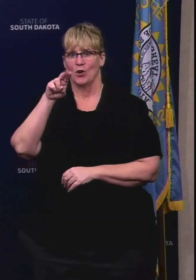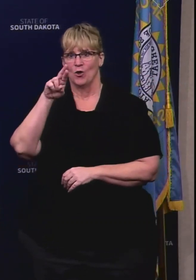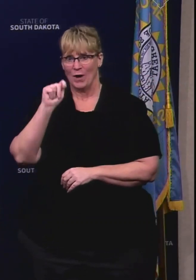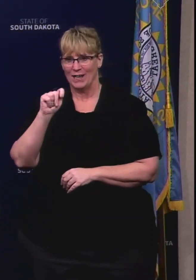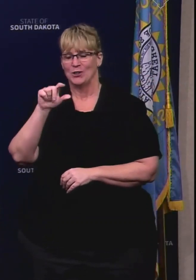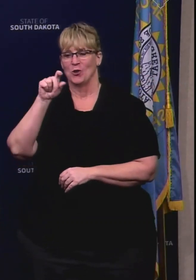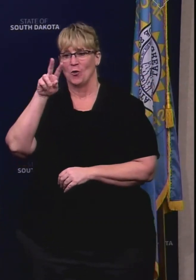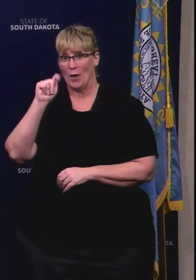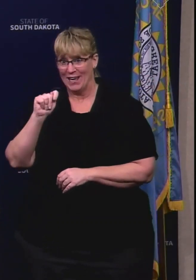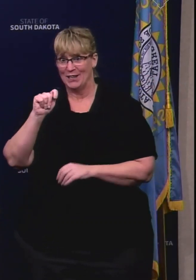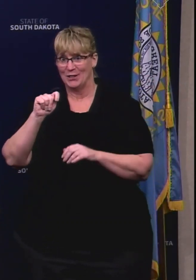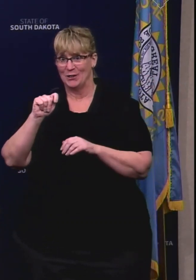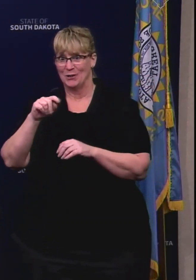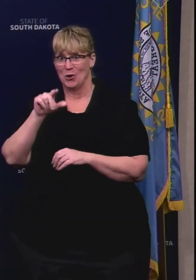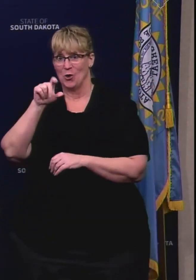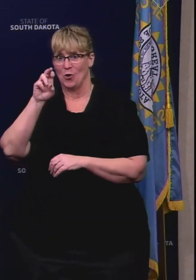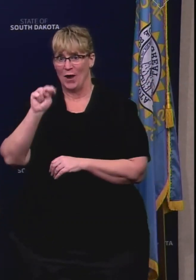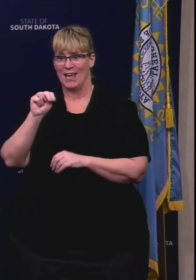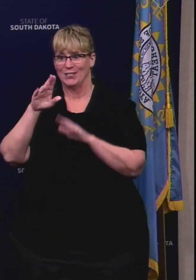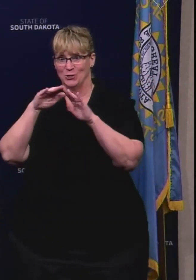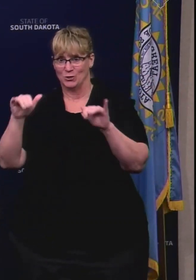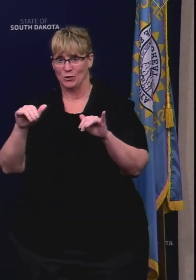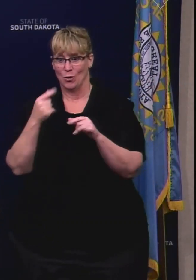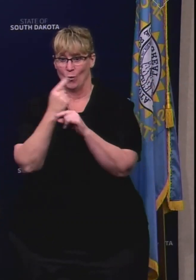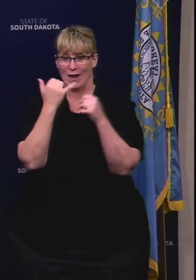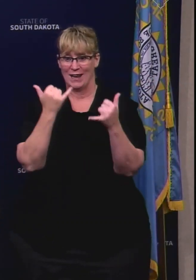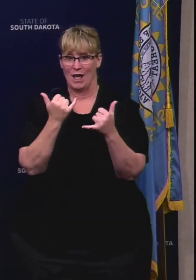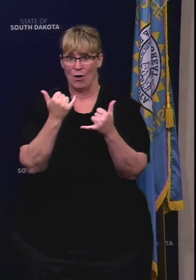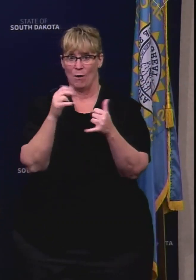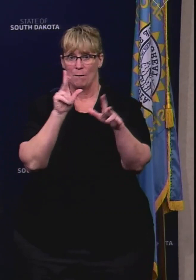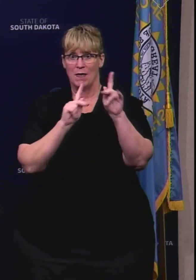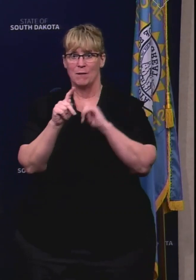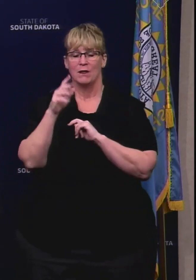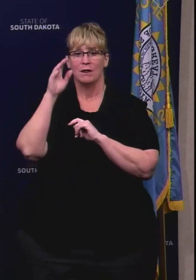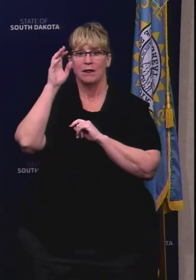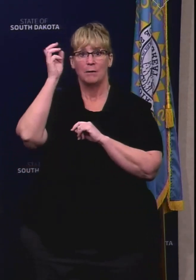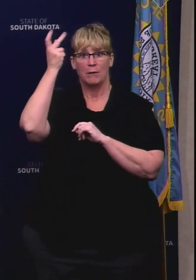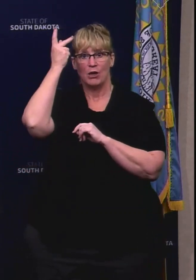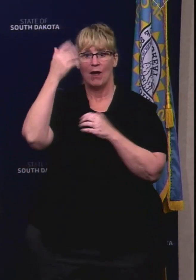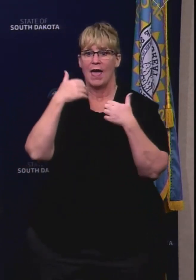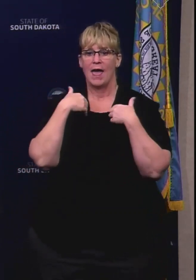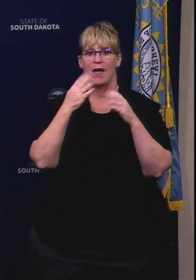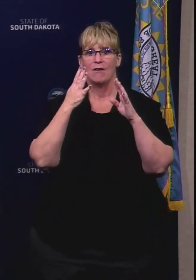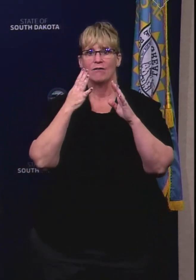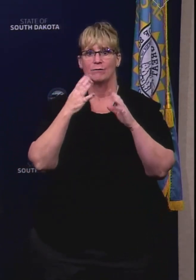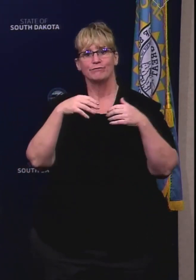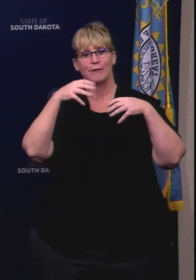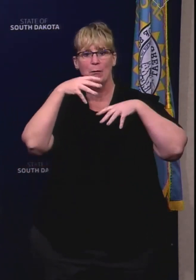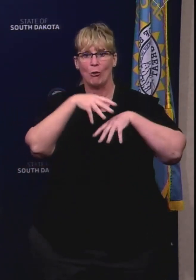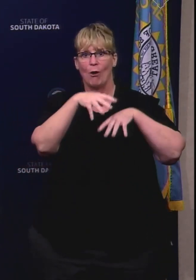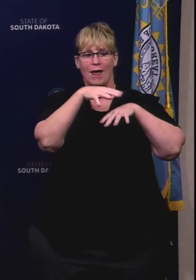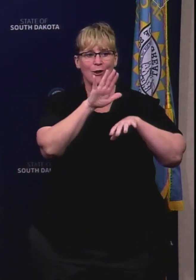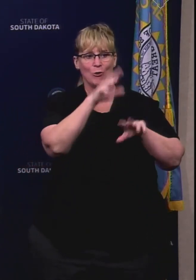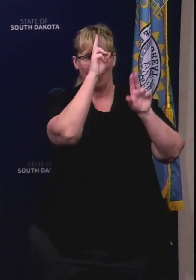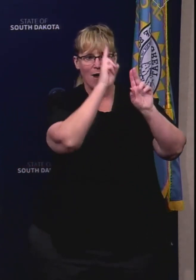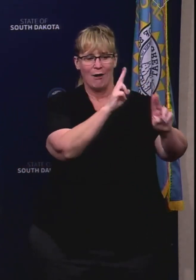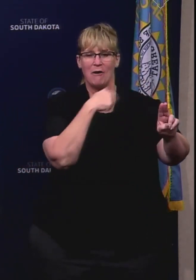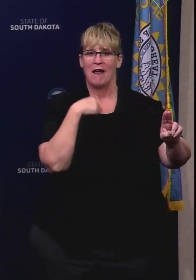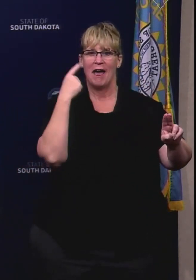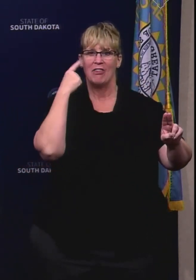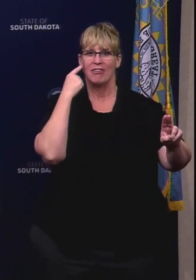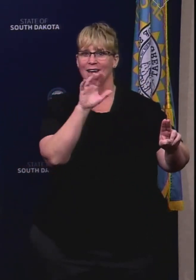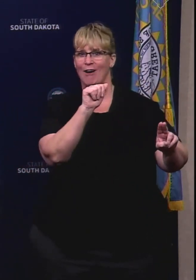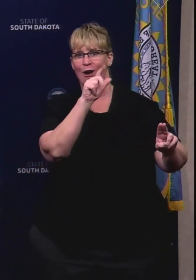great-great-grandchildren. And I think right now here in Pierre, people are holding a parade in her honor, and I think that Alma is